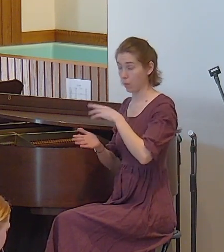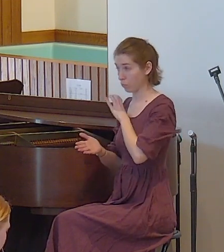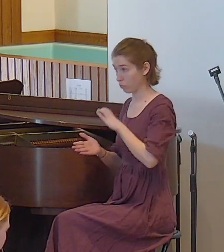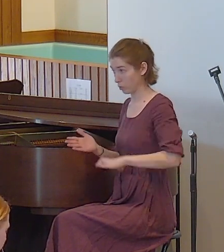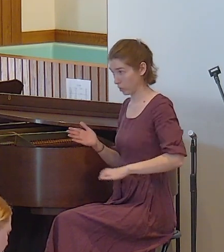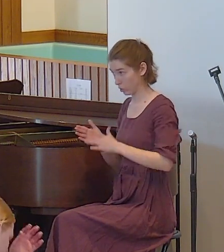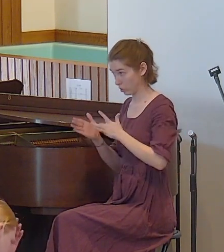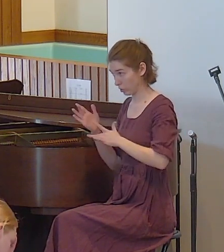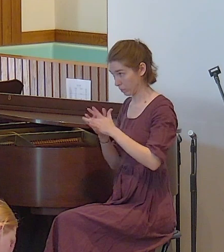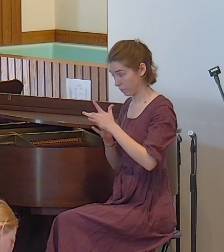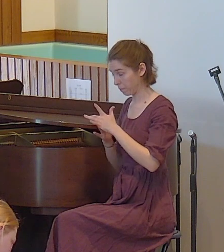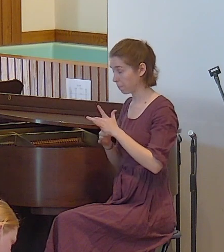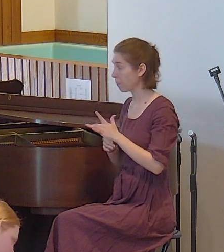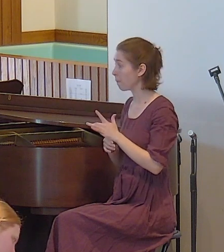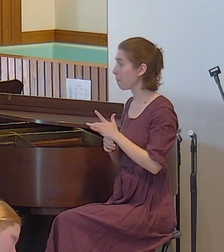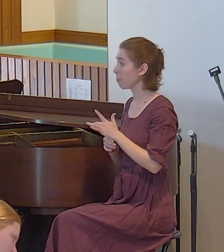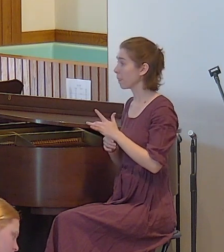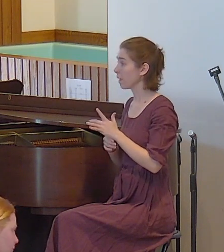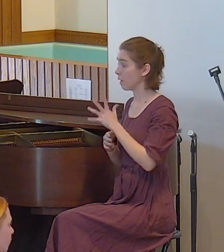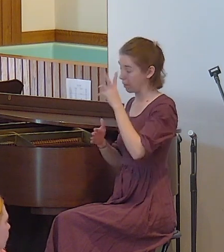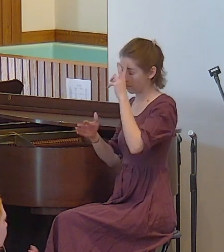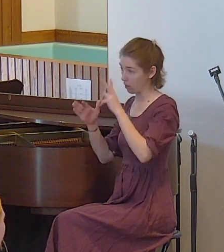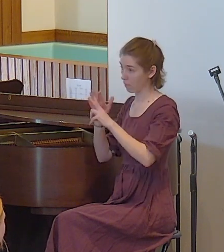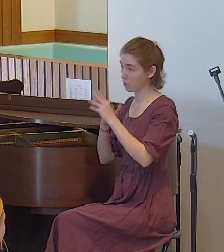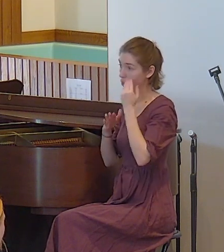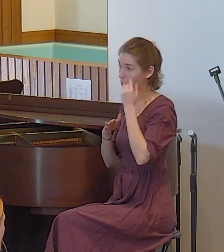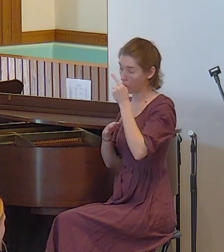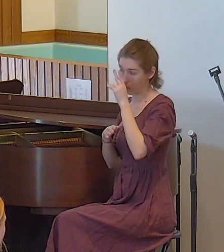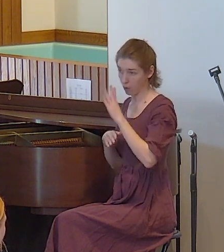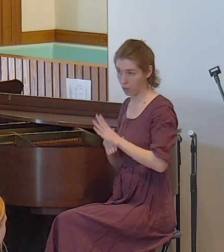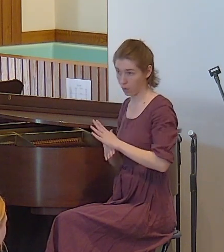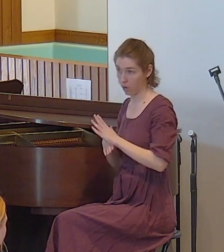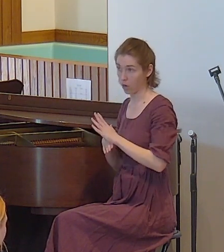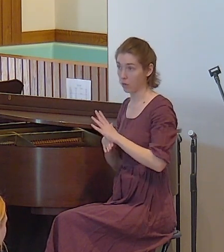Jesus. Therefore, being a prophet and knowing that God has